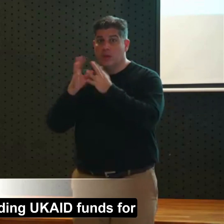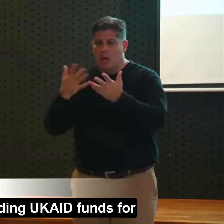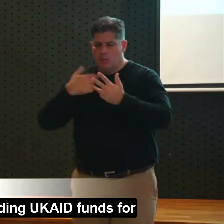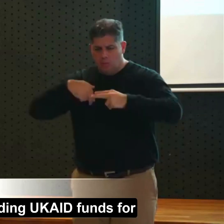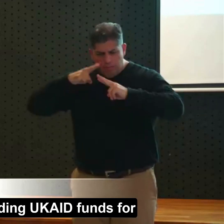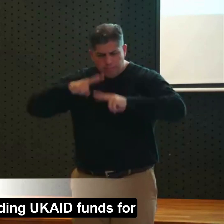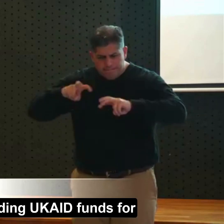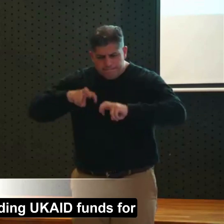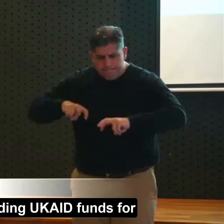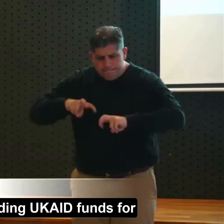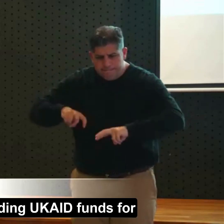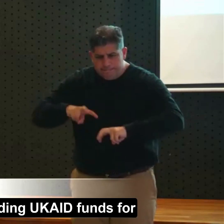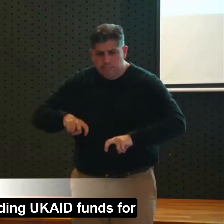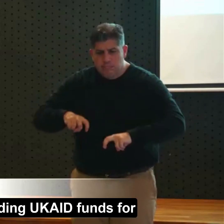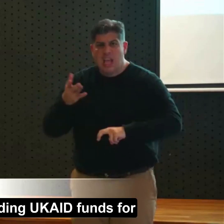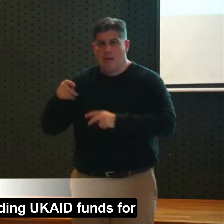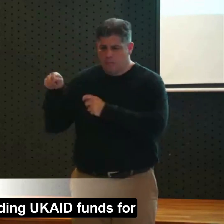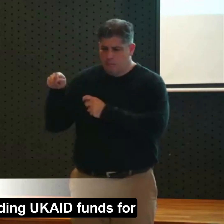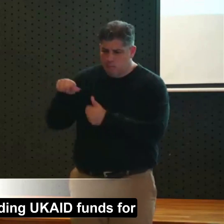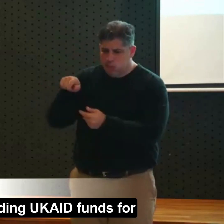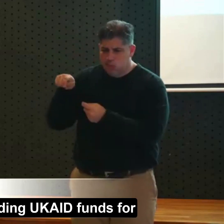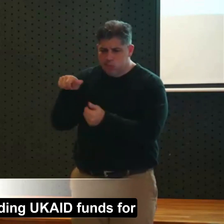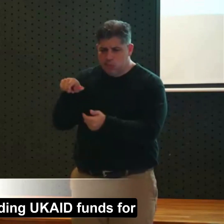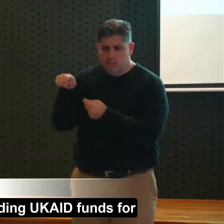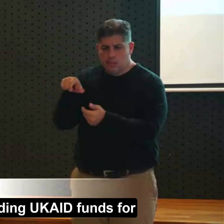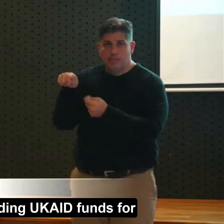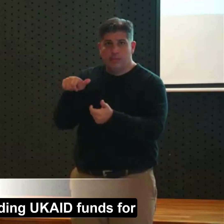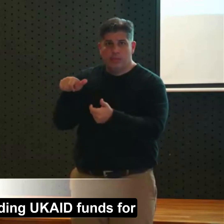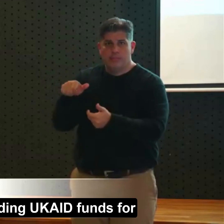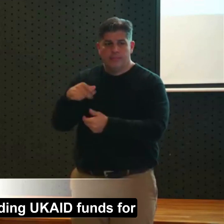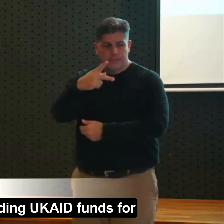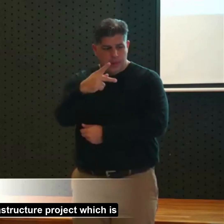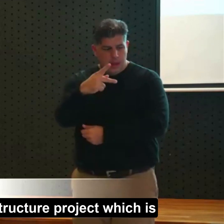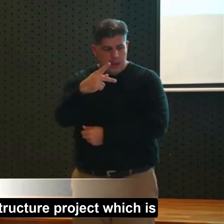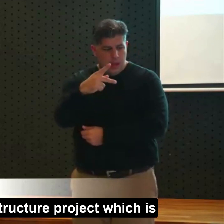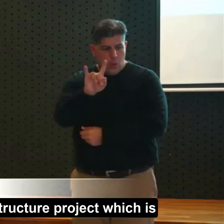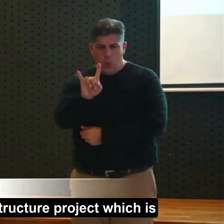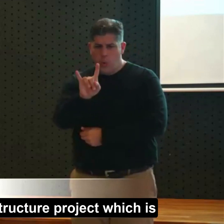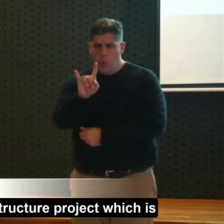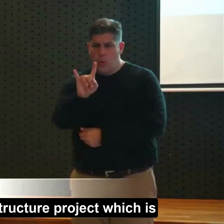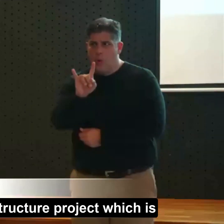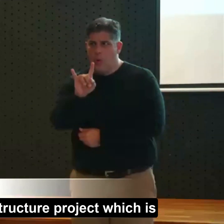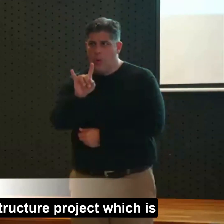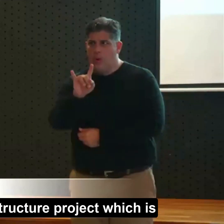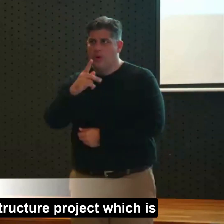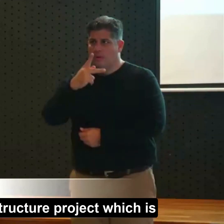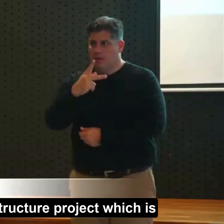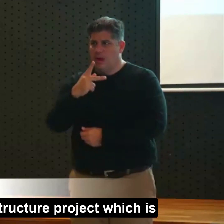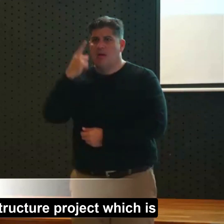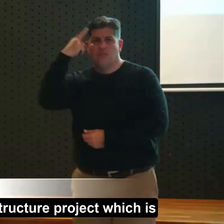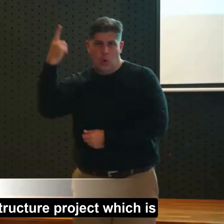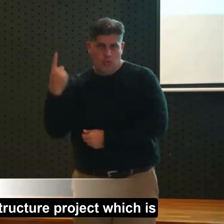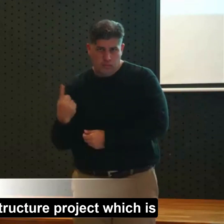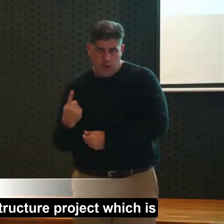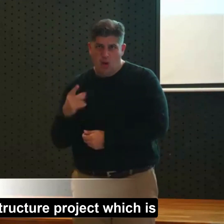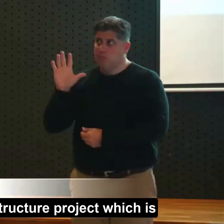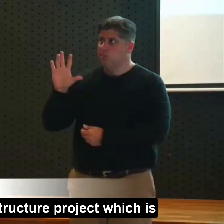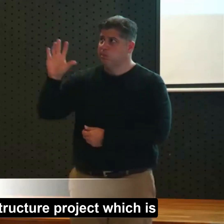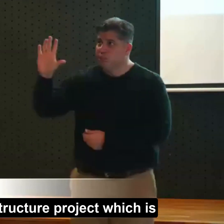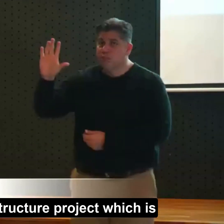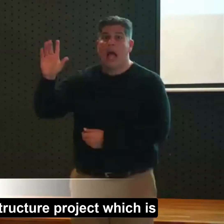UK, we are providing UK'd funds for